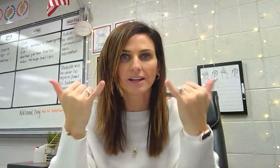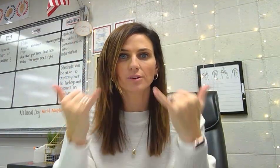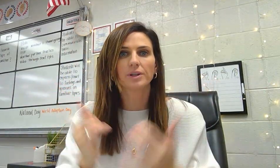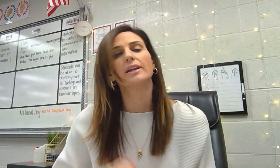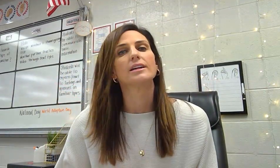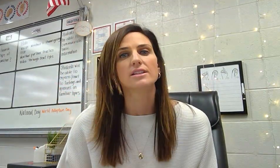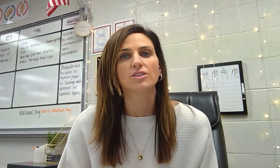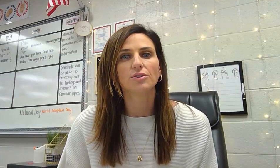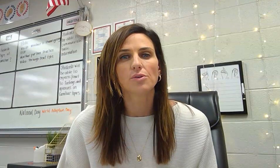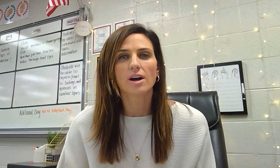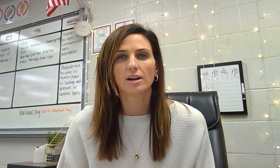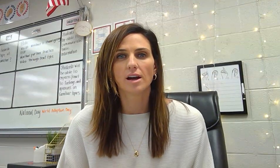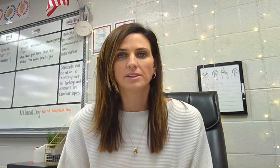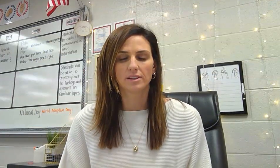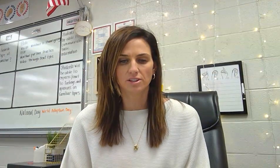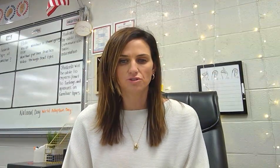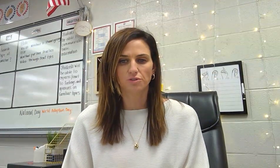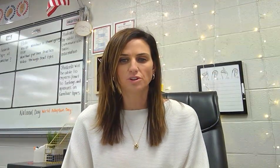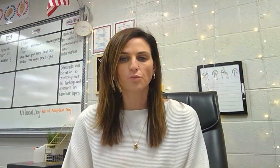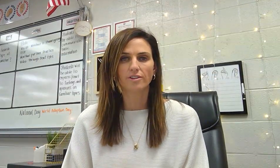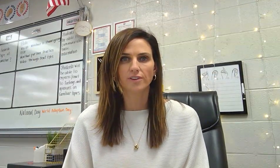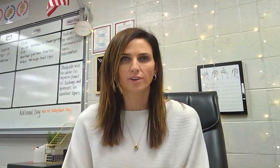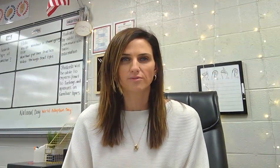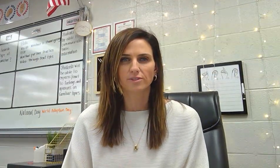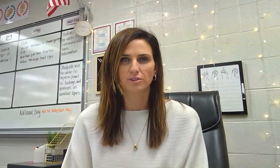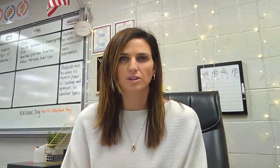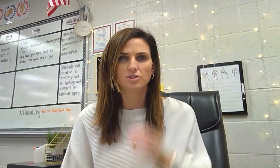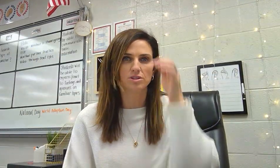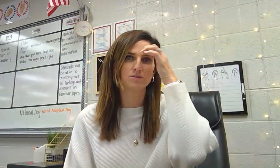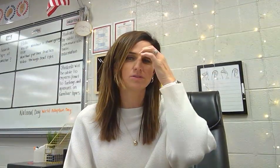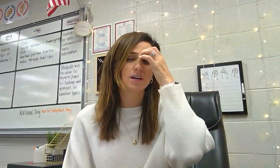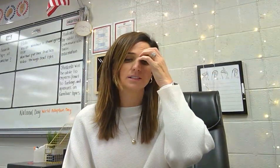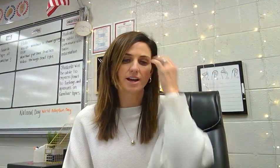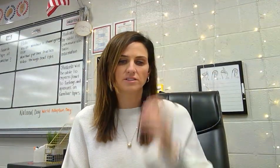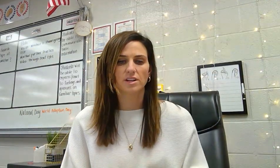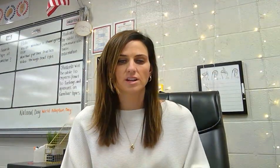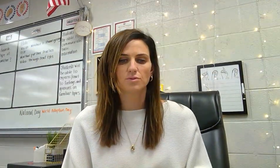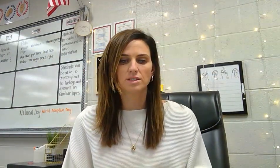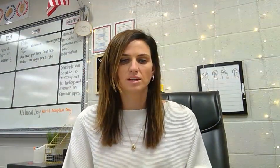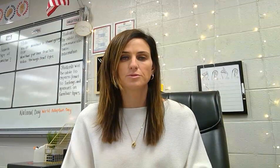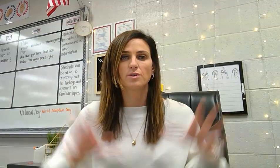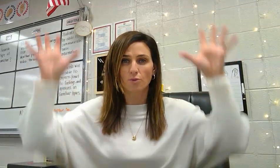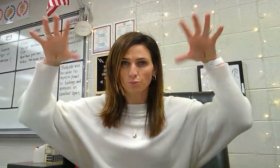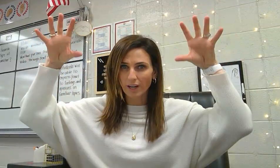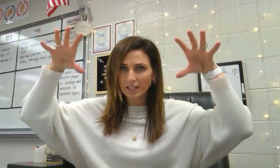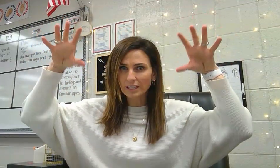Today we're going to continue. I'm going to continue showing you weather vocab from Unit 2. Last video we stopped with